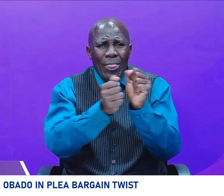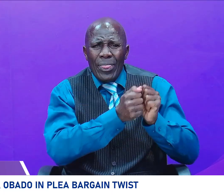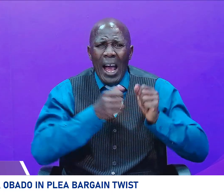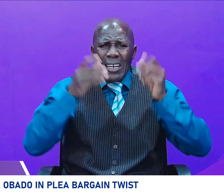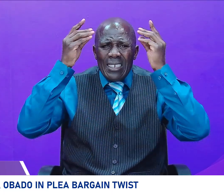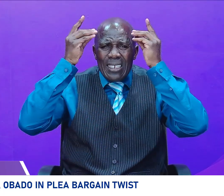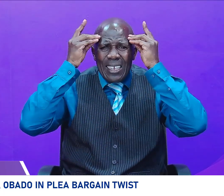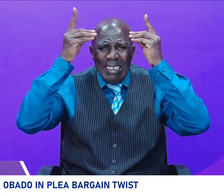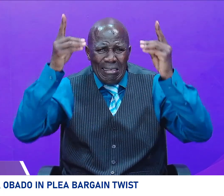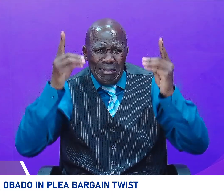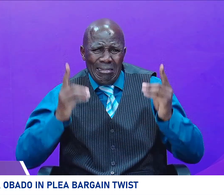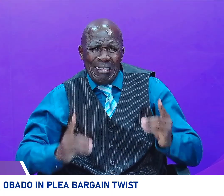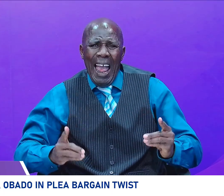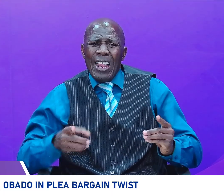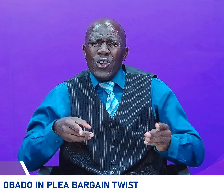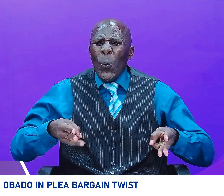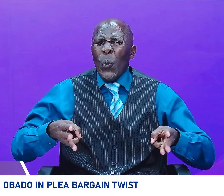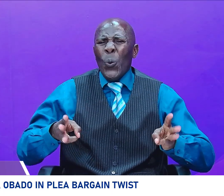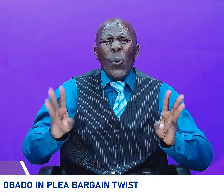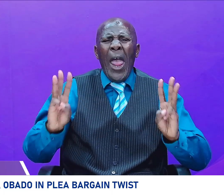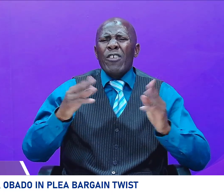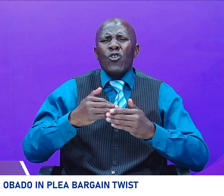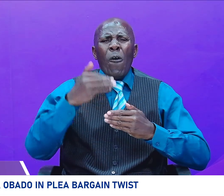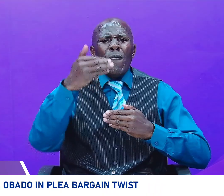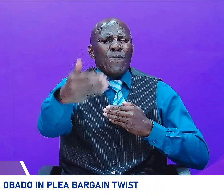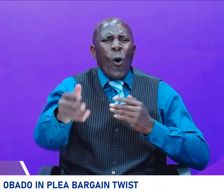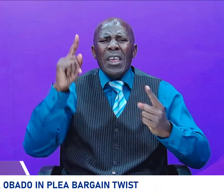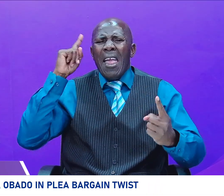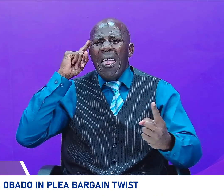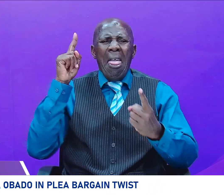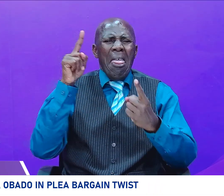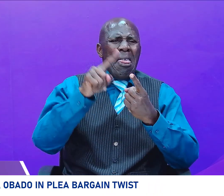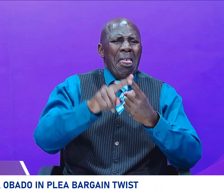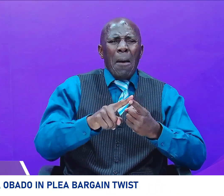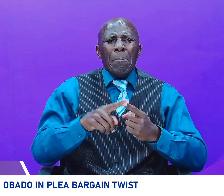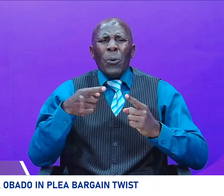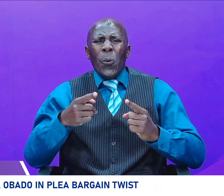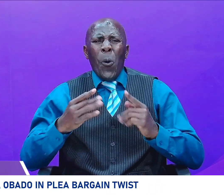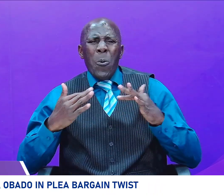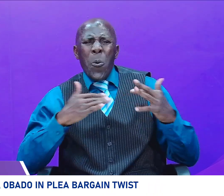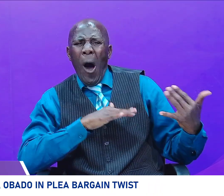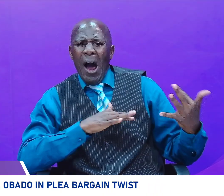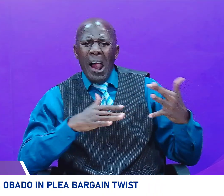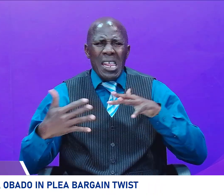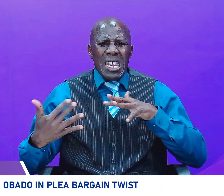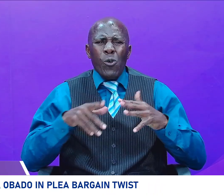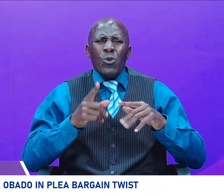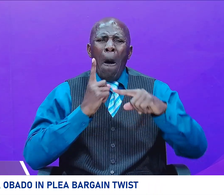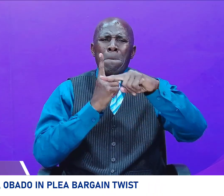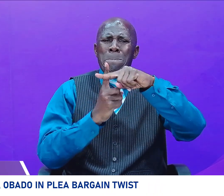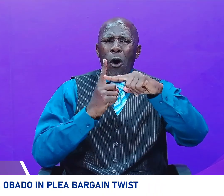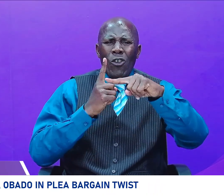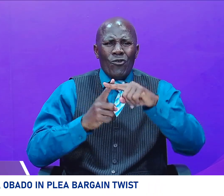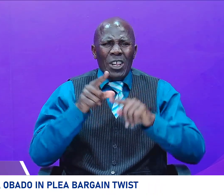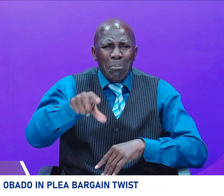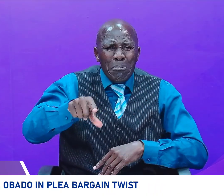The court now is tasked with deciding the way forward amidst the conflicting position taken by the